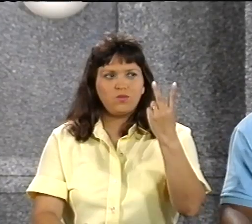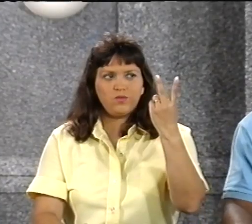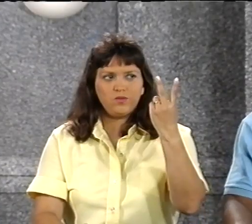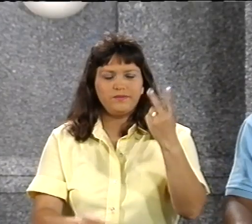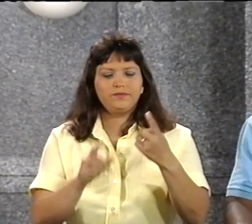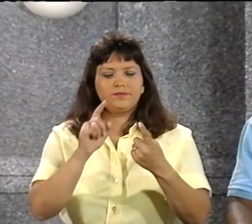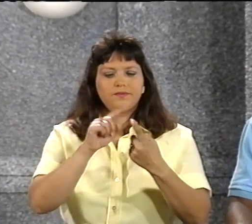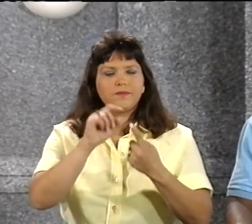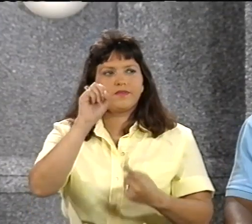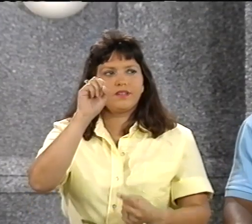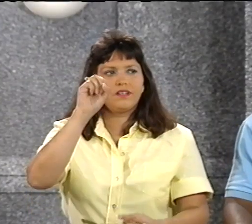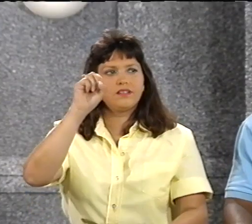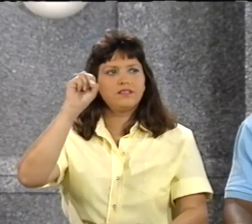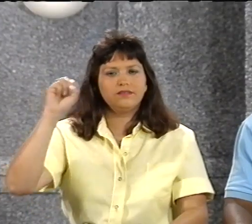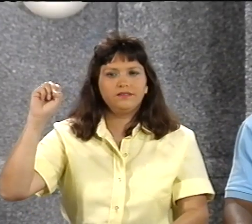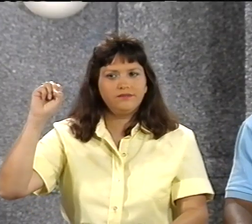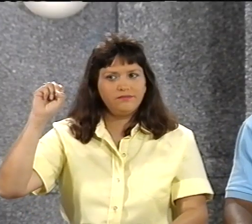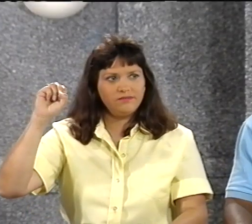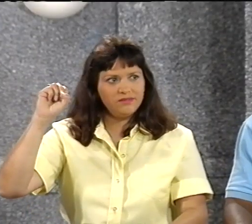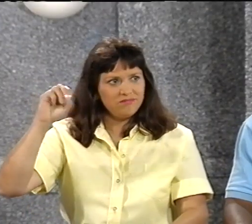I know two. This one